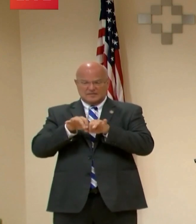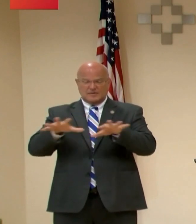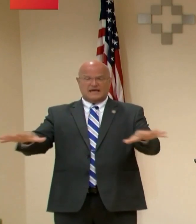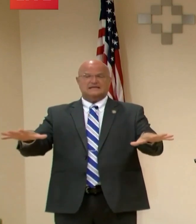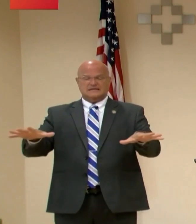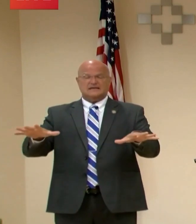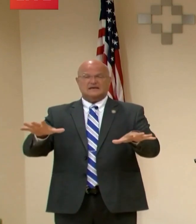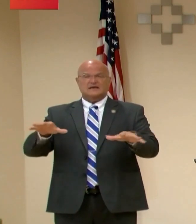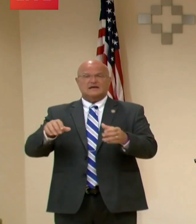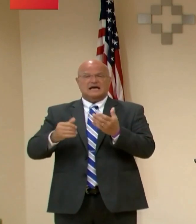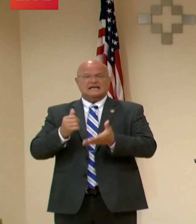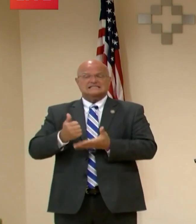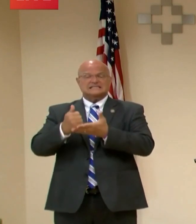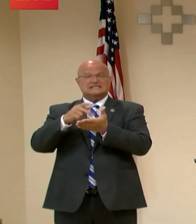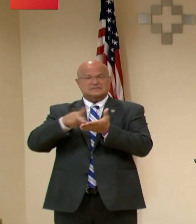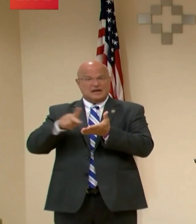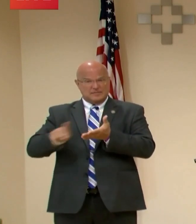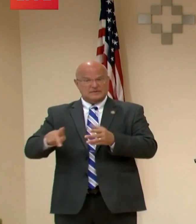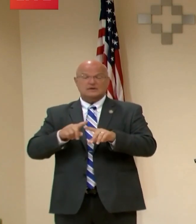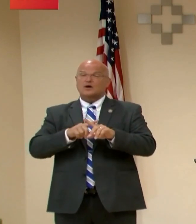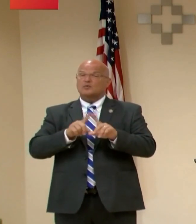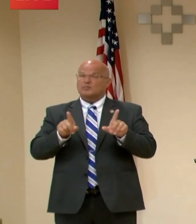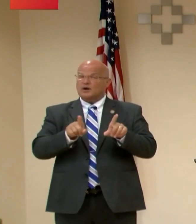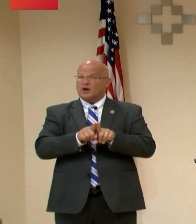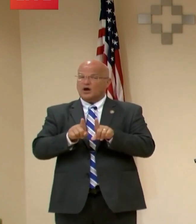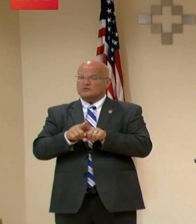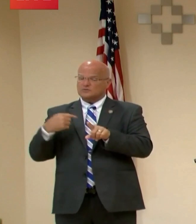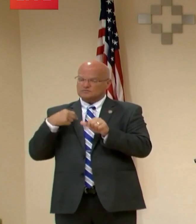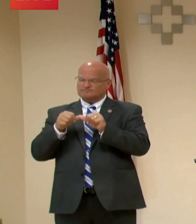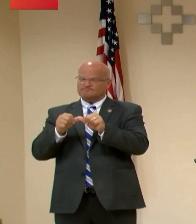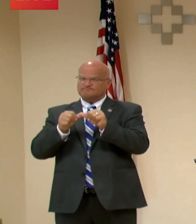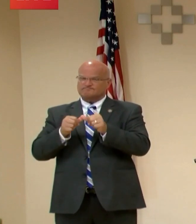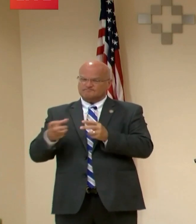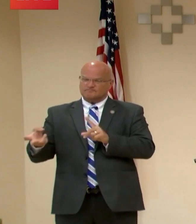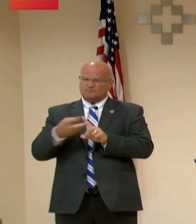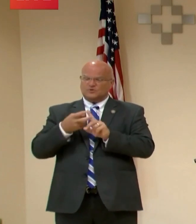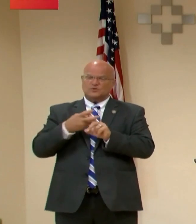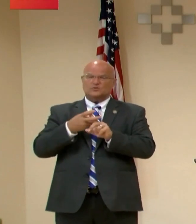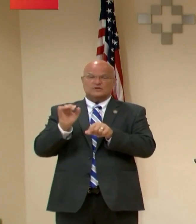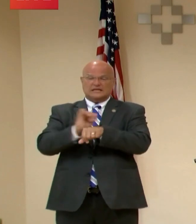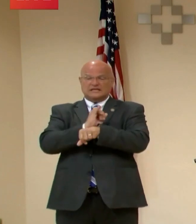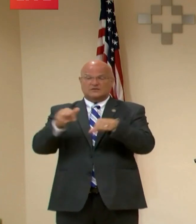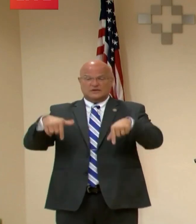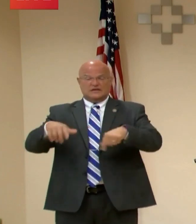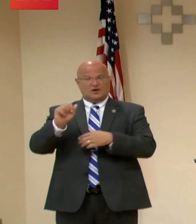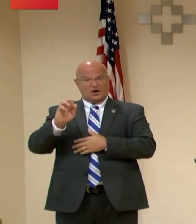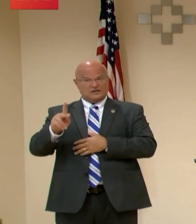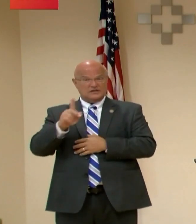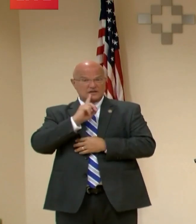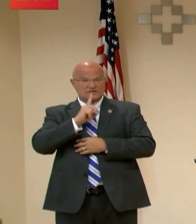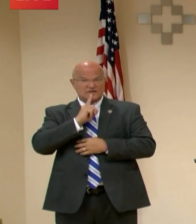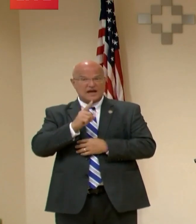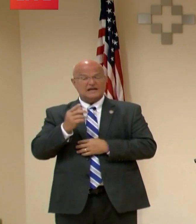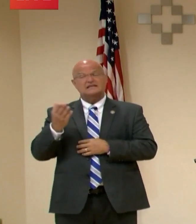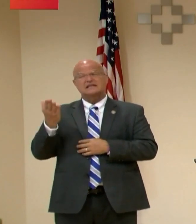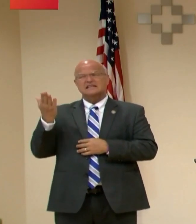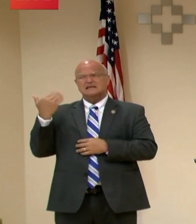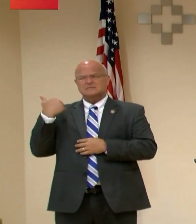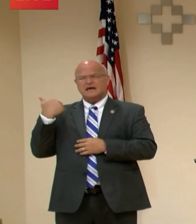unemployment assistance payments, but also we're continuing to recruit industry in Arkansas. In fact, in the